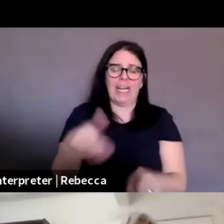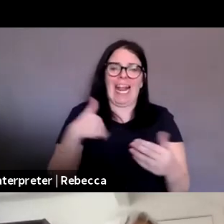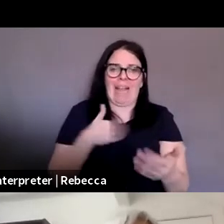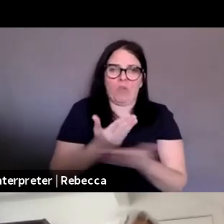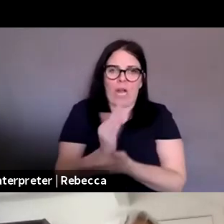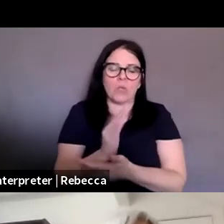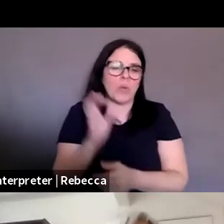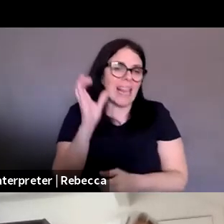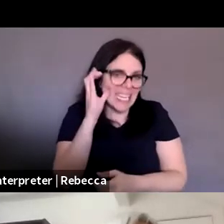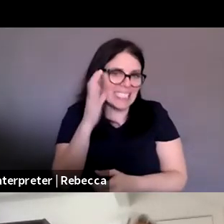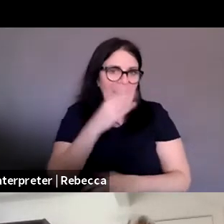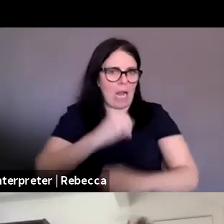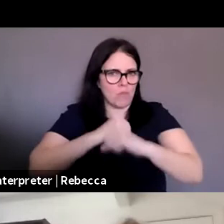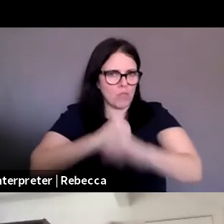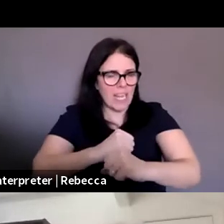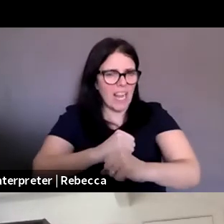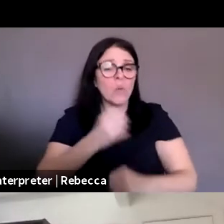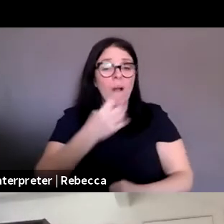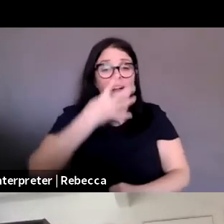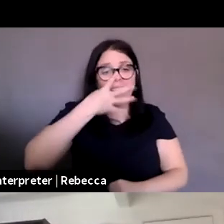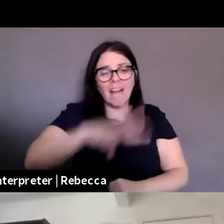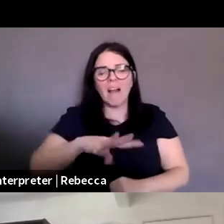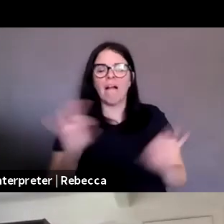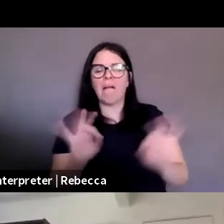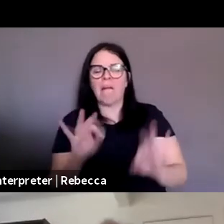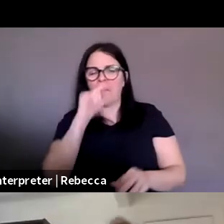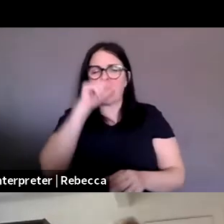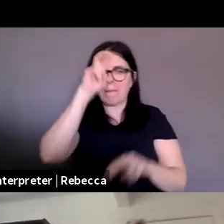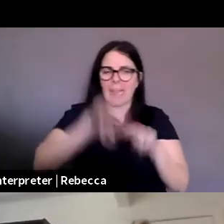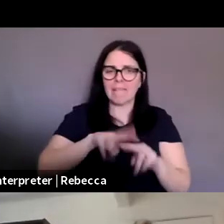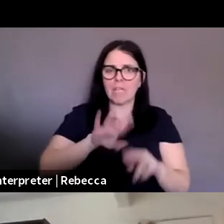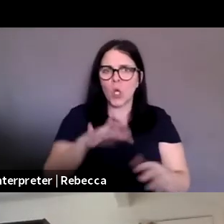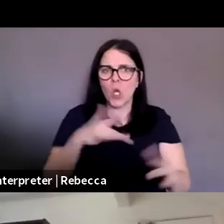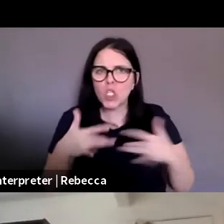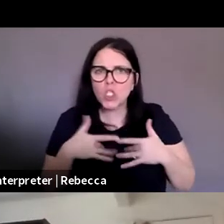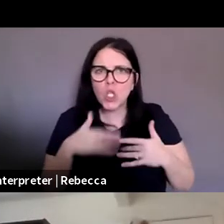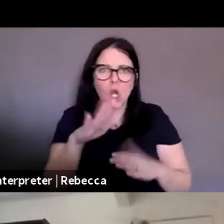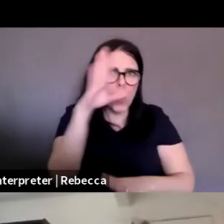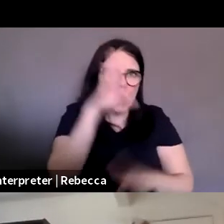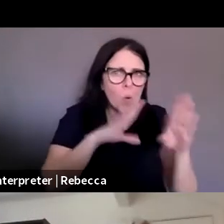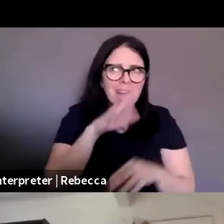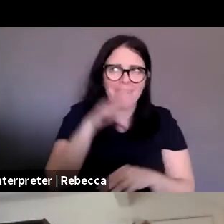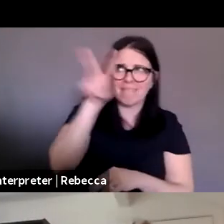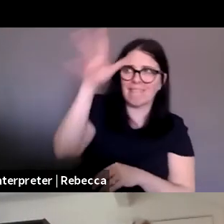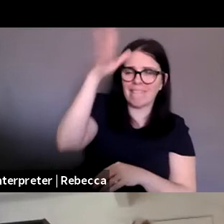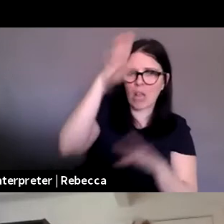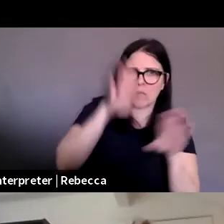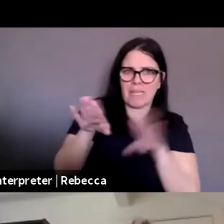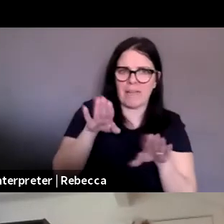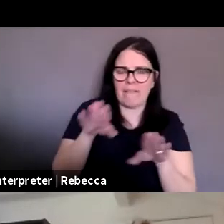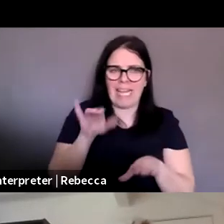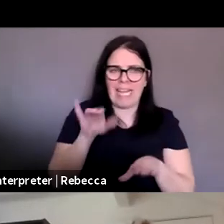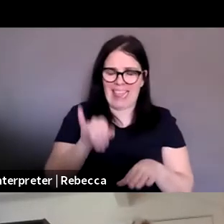just dismissing what they say and dismissing their worries and their concerns about their dad's behavior is a serious infringement